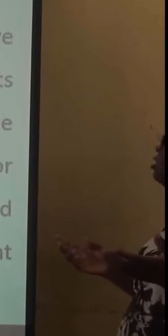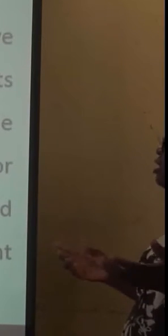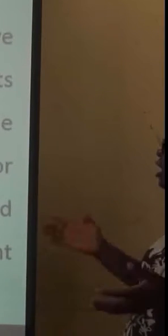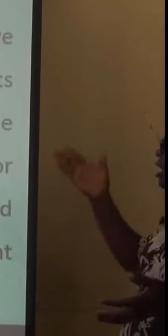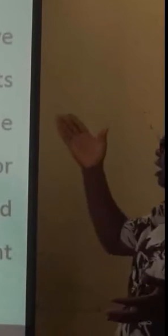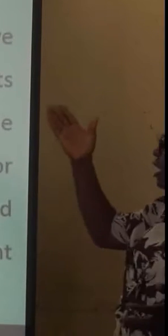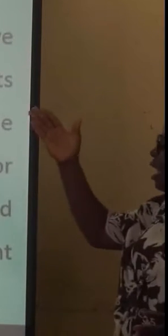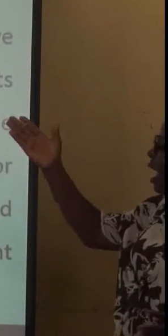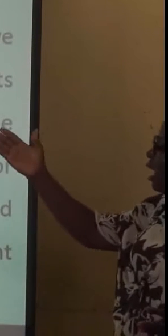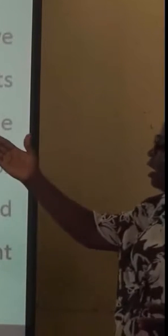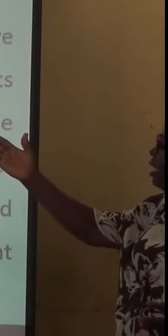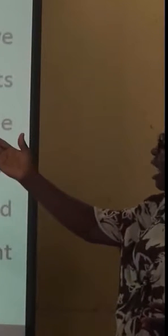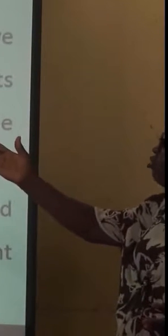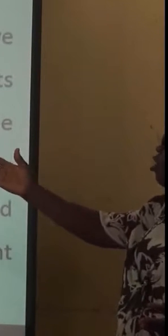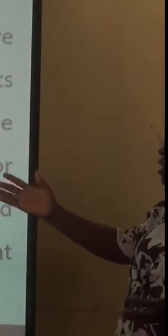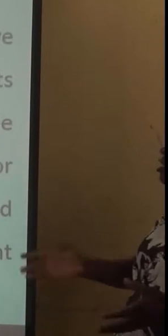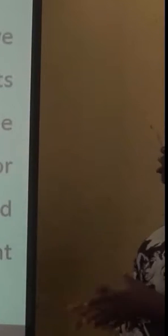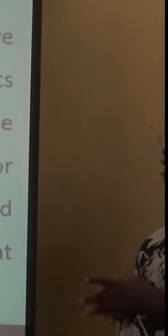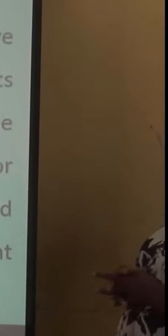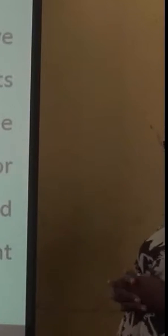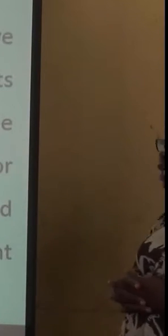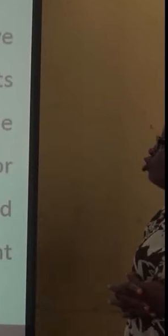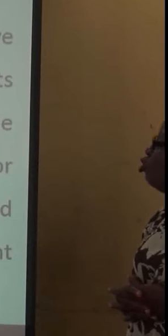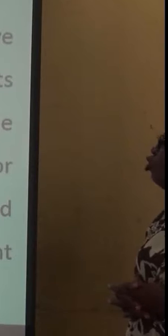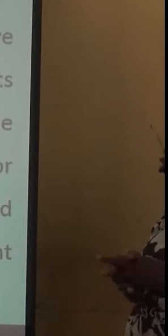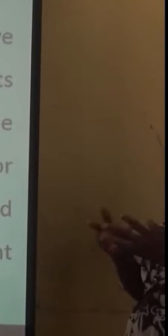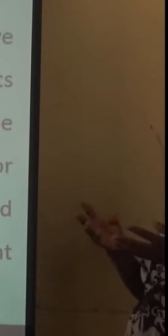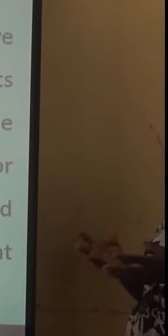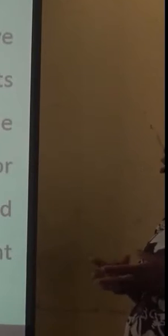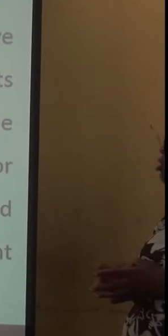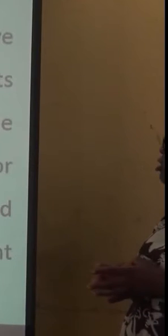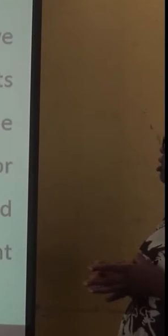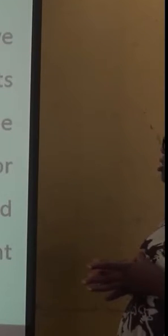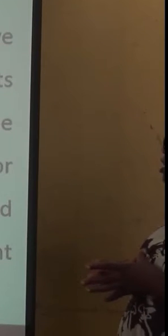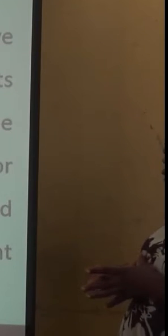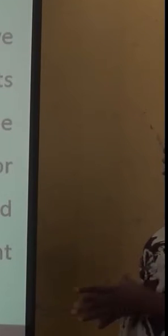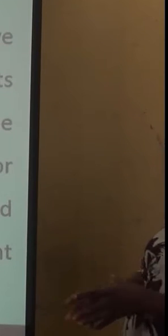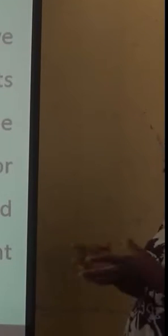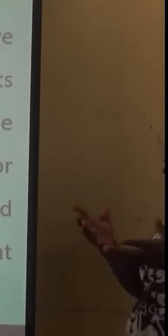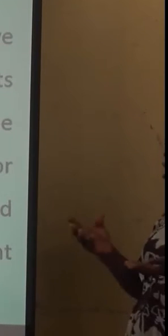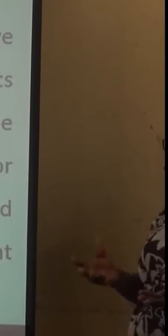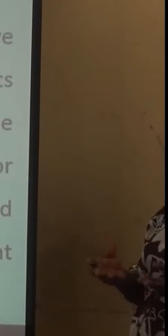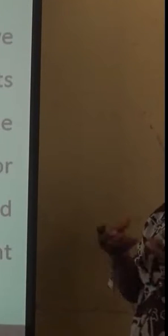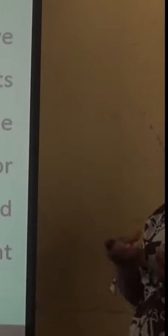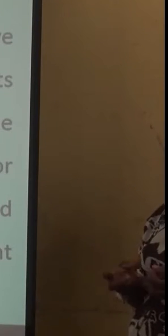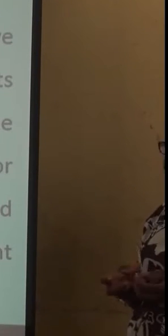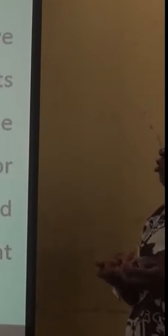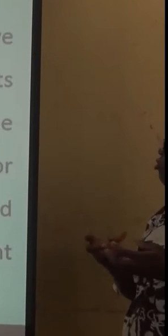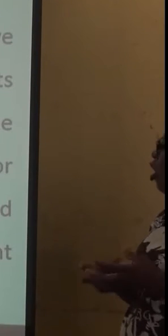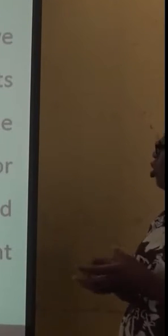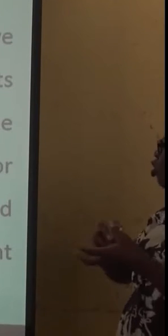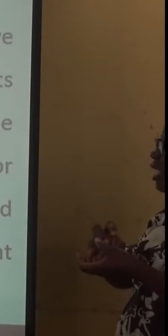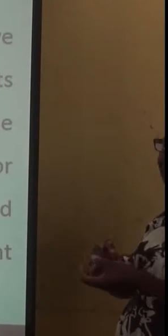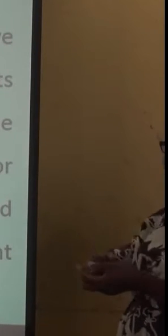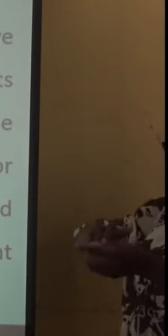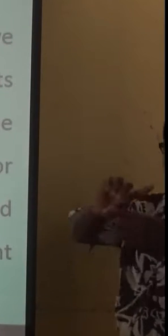connectors? And network connector is an electrical connector. It is a conductive device